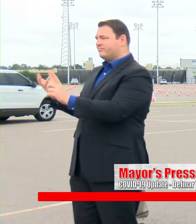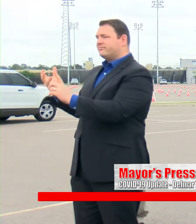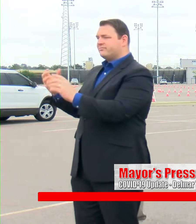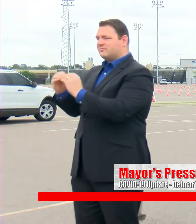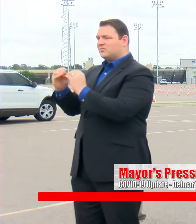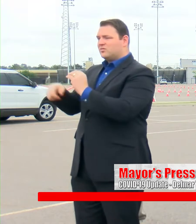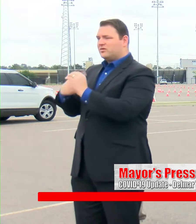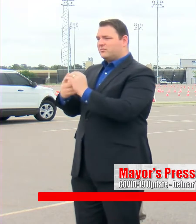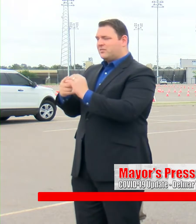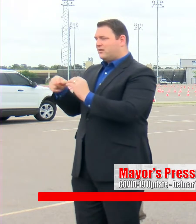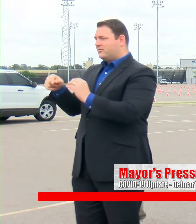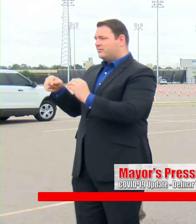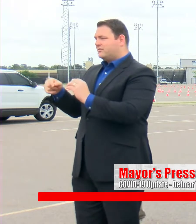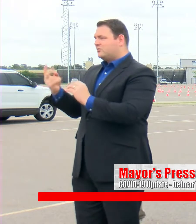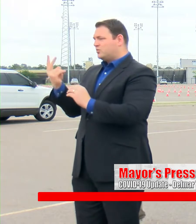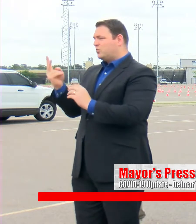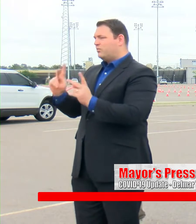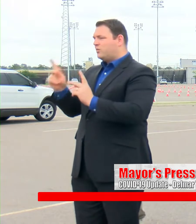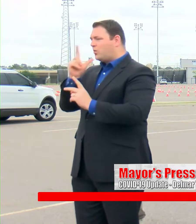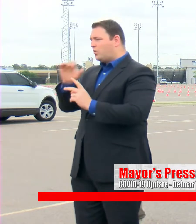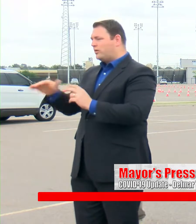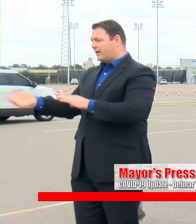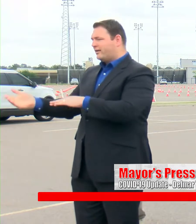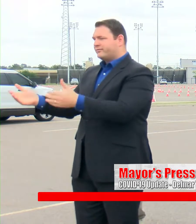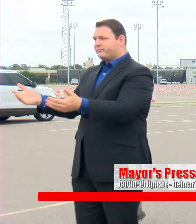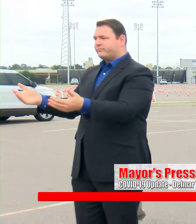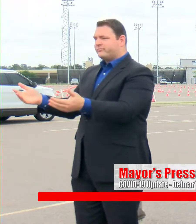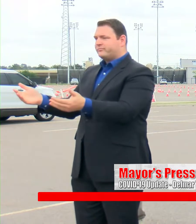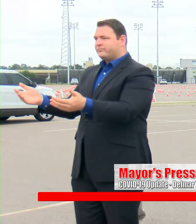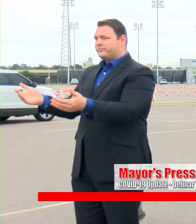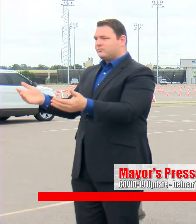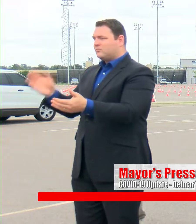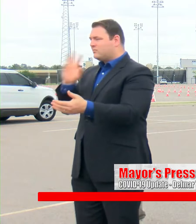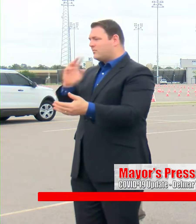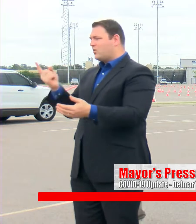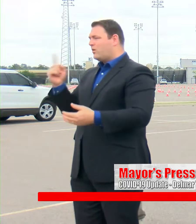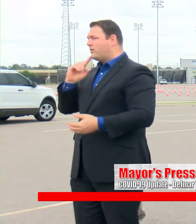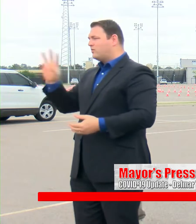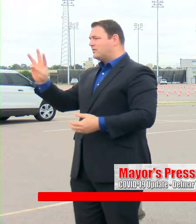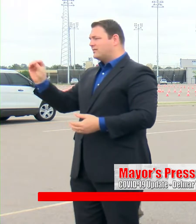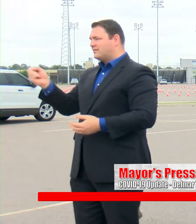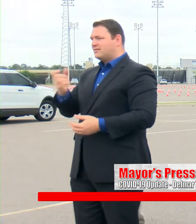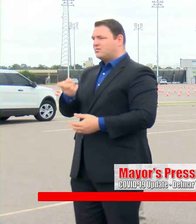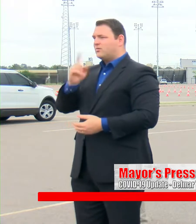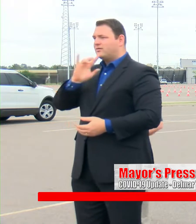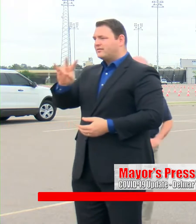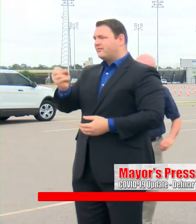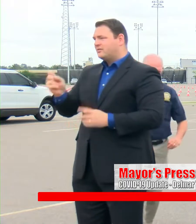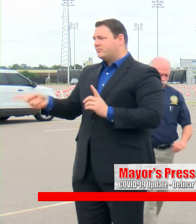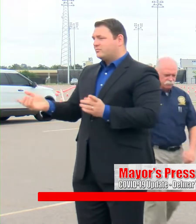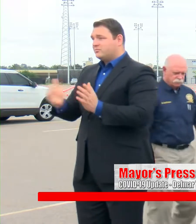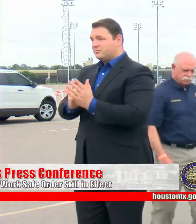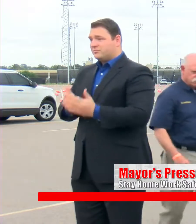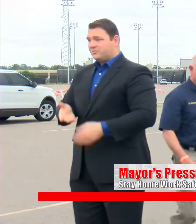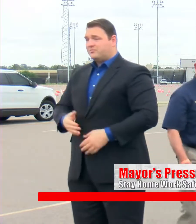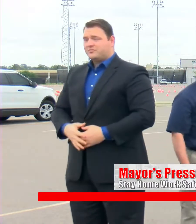to on the two deaths that we've had in there, the two in their one in the 60s and one in the 70s. Dr. Purse.